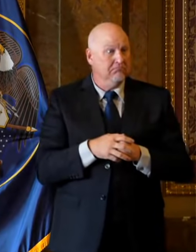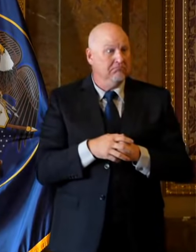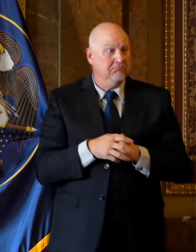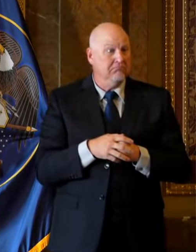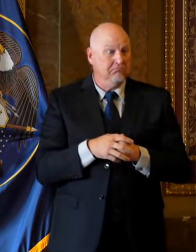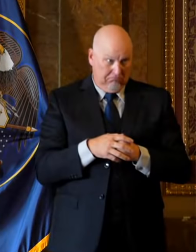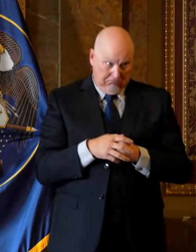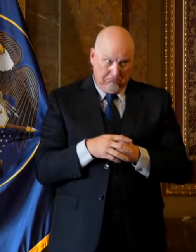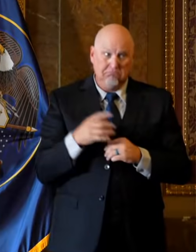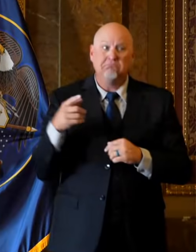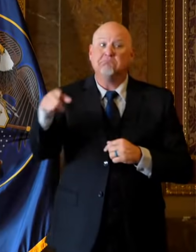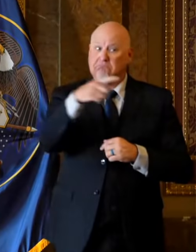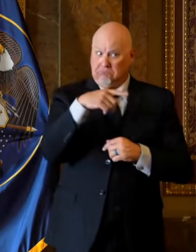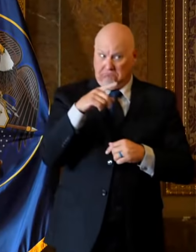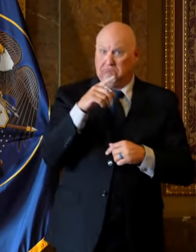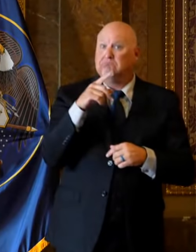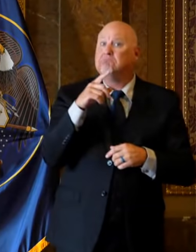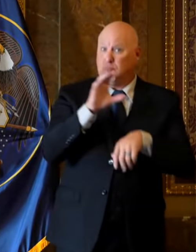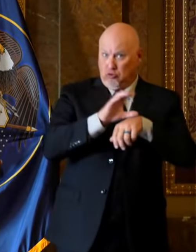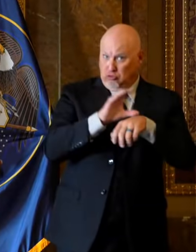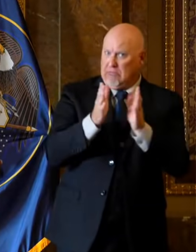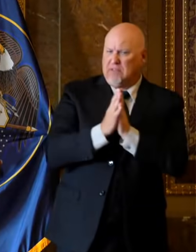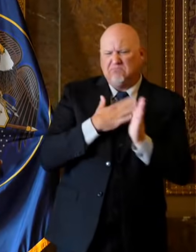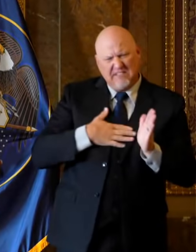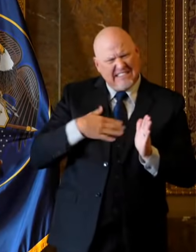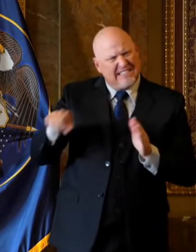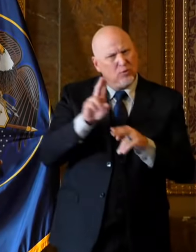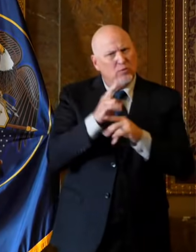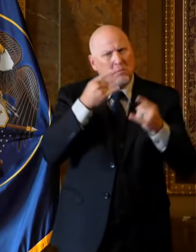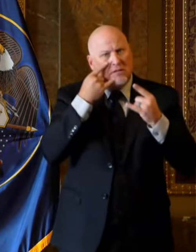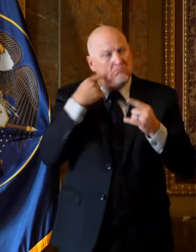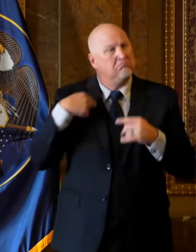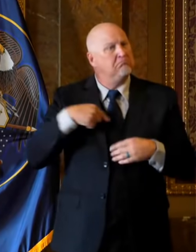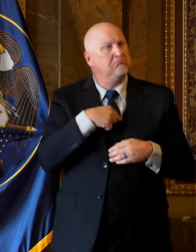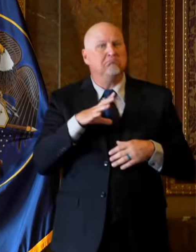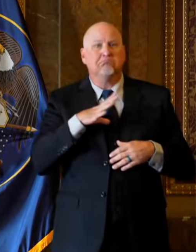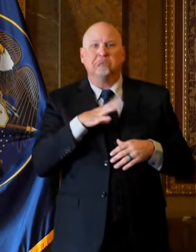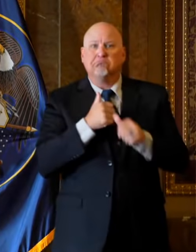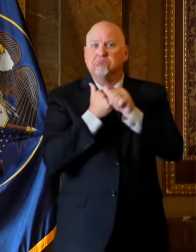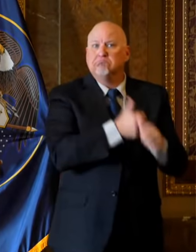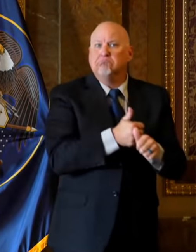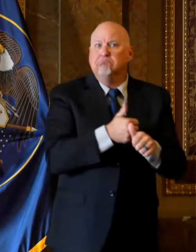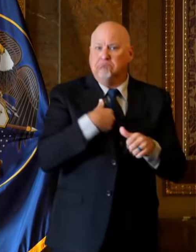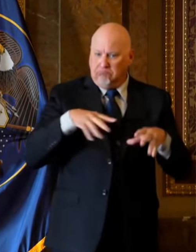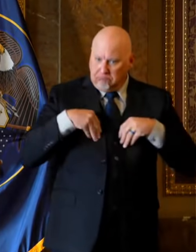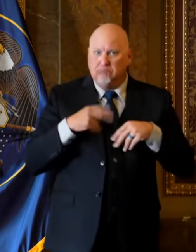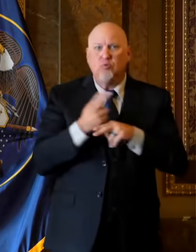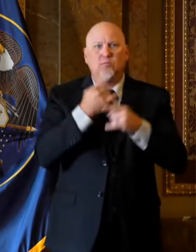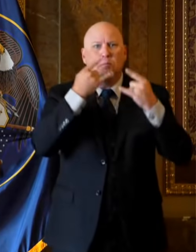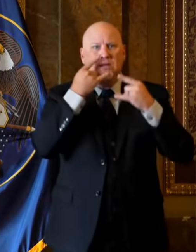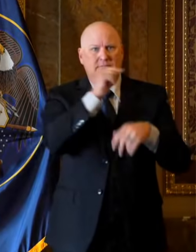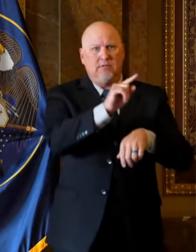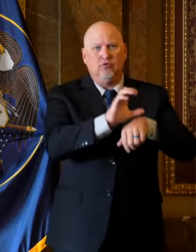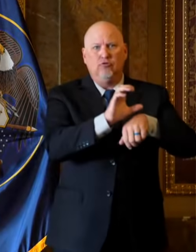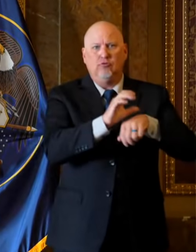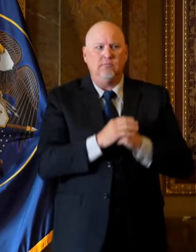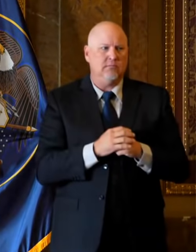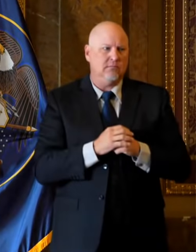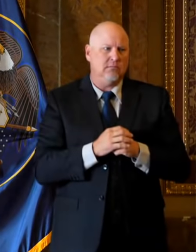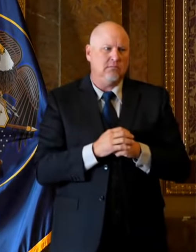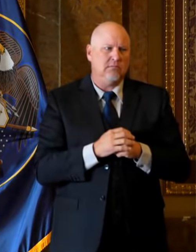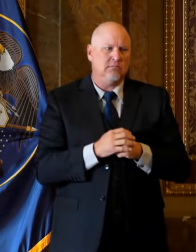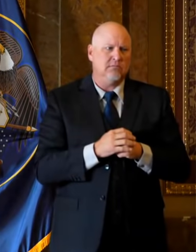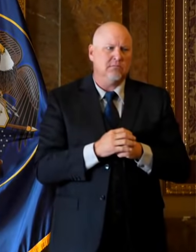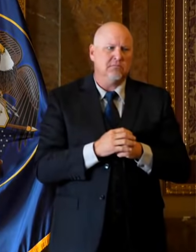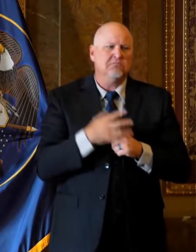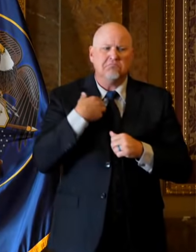that, and we're going to try to do that. Now, there will be times when I don't have a mask on, and someone will take a picture of me, and